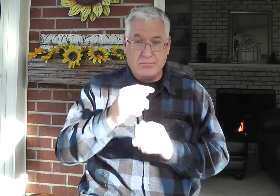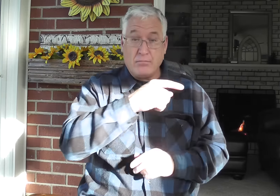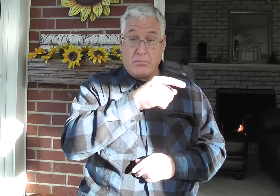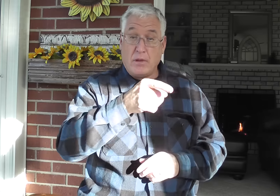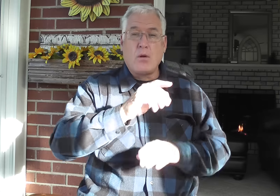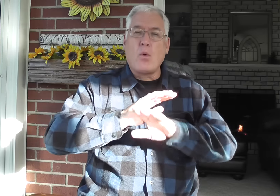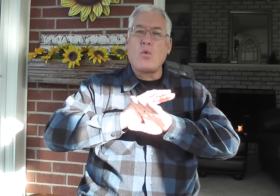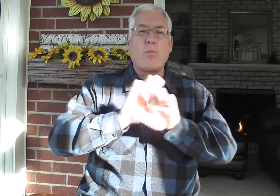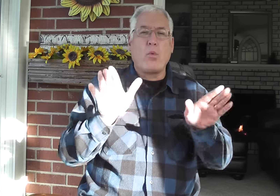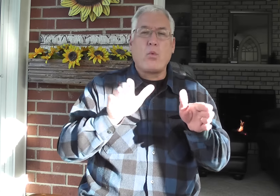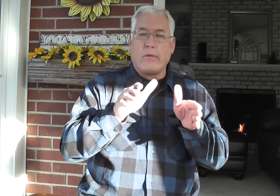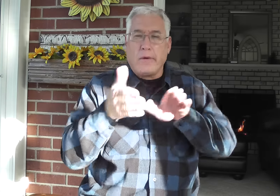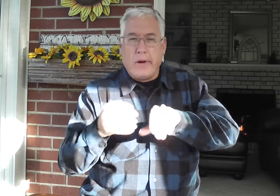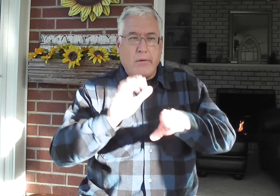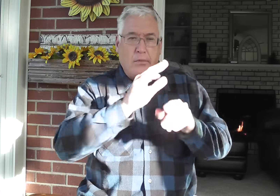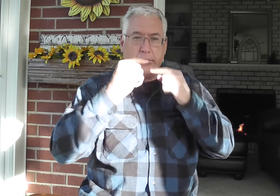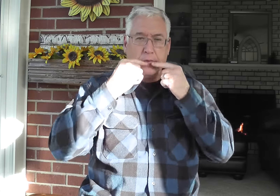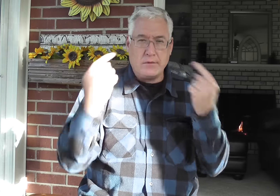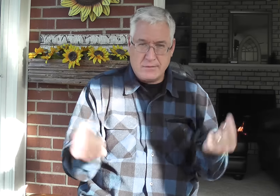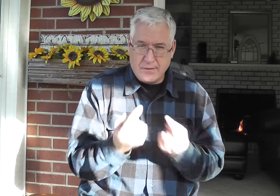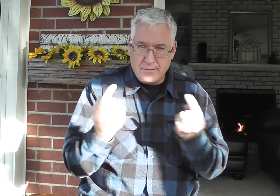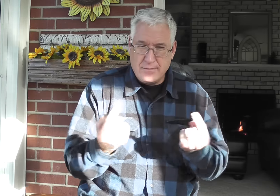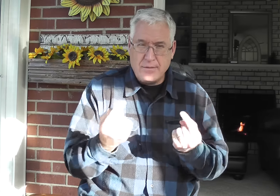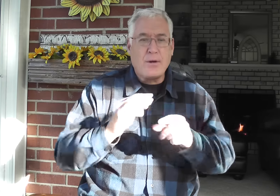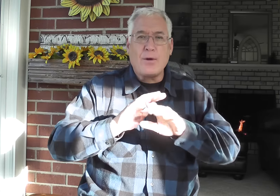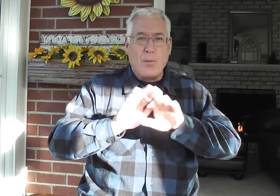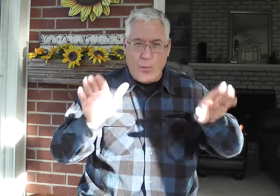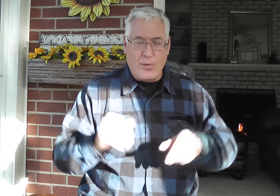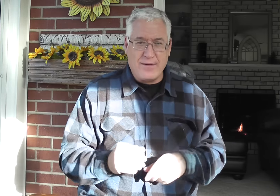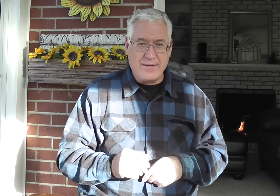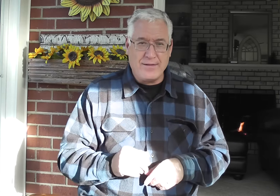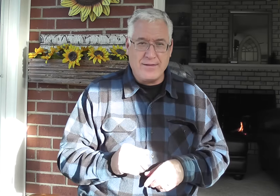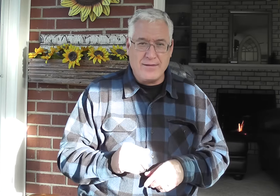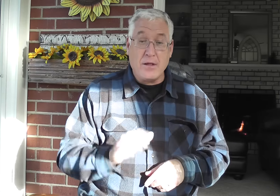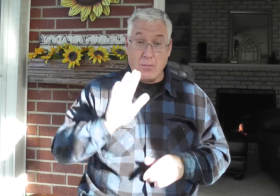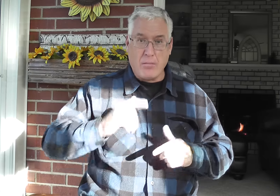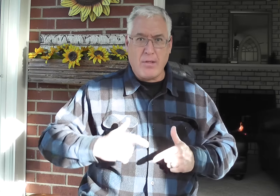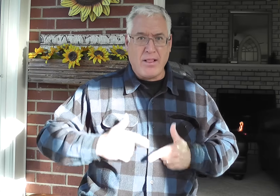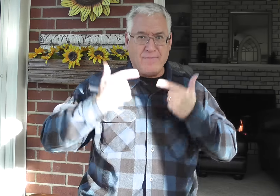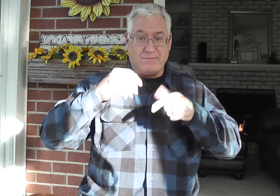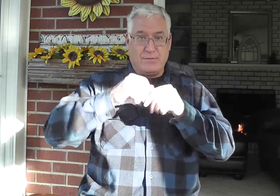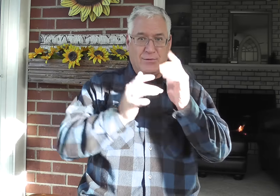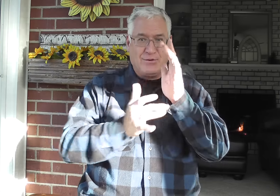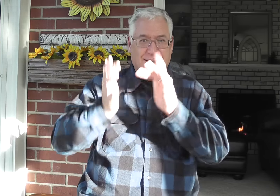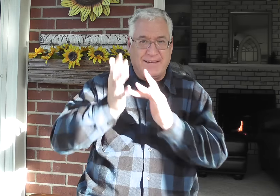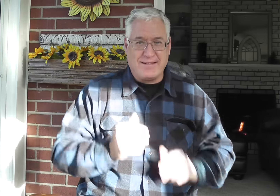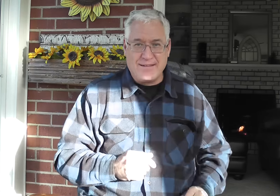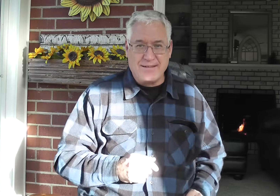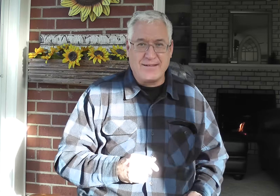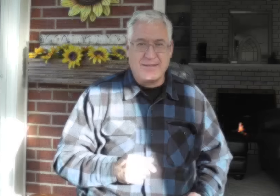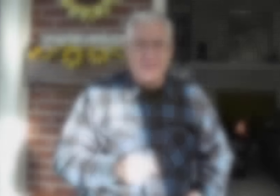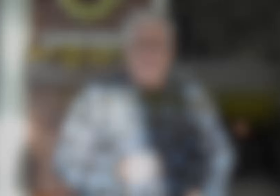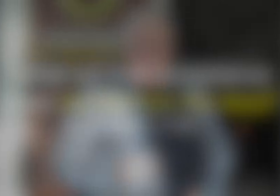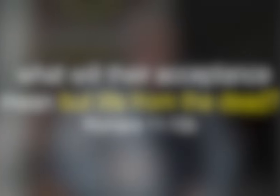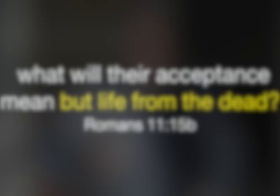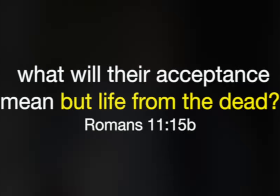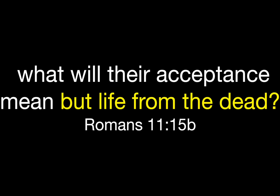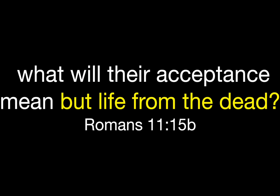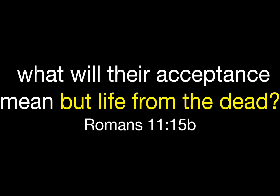have faith in Christ, and they will not be dead in their sins, but they will be alive in Christ.